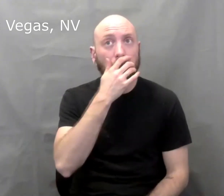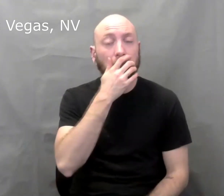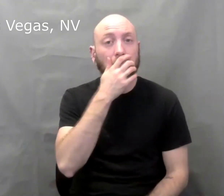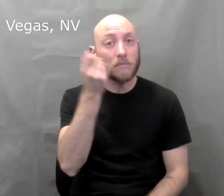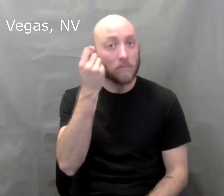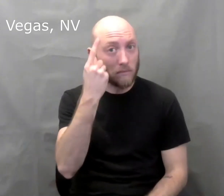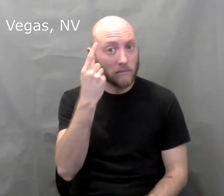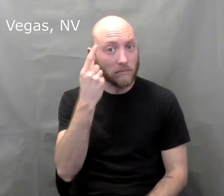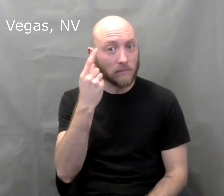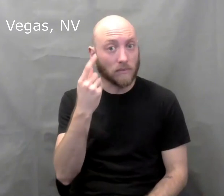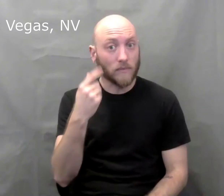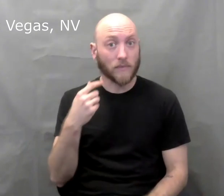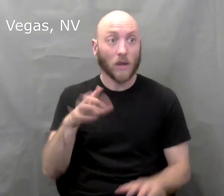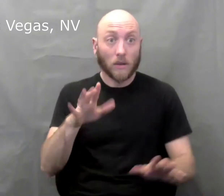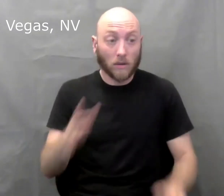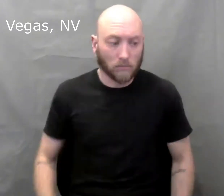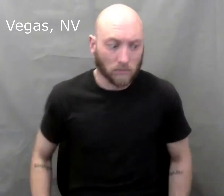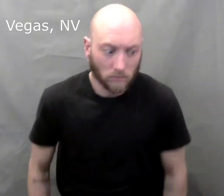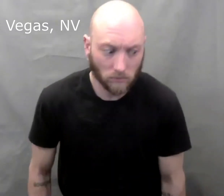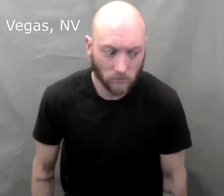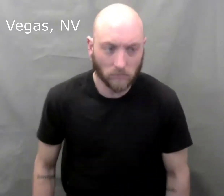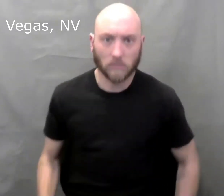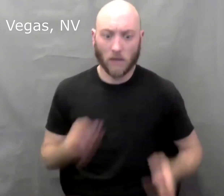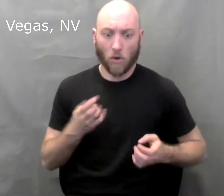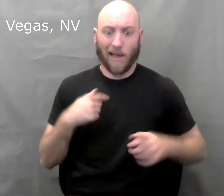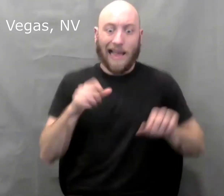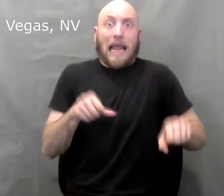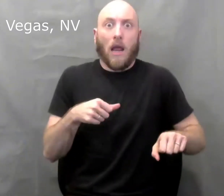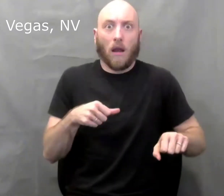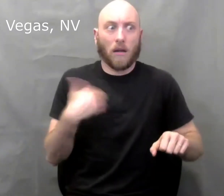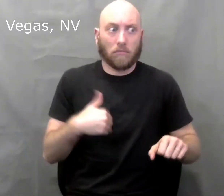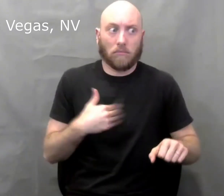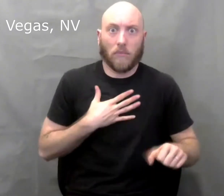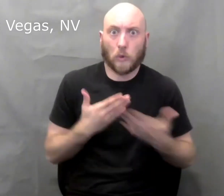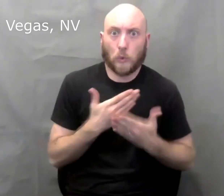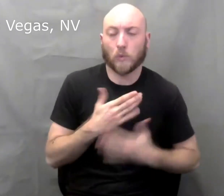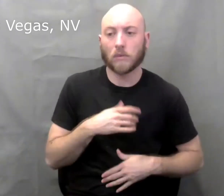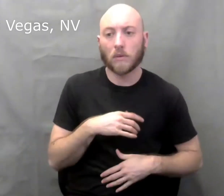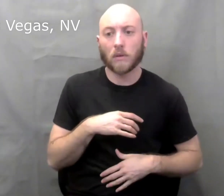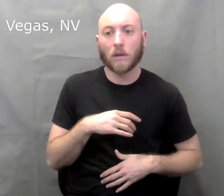emotionally have the capacity to take responsibility for my actions, but I understand what my actions are today.